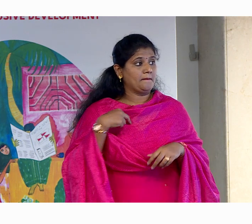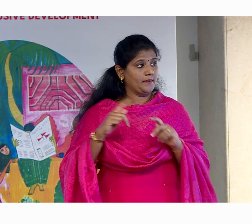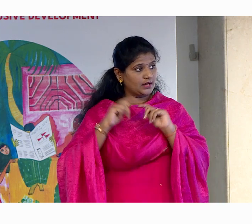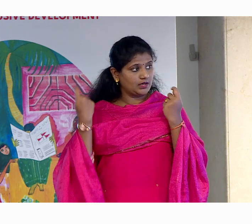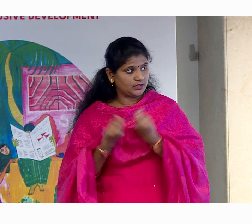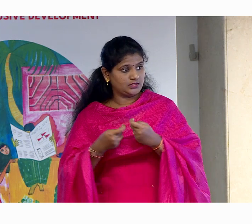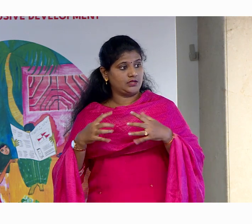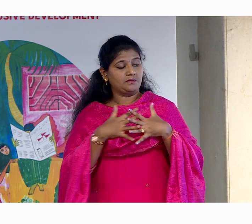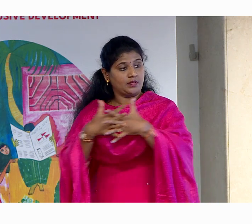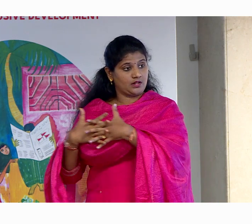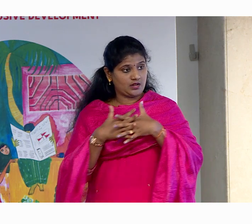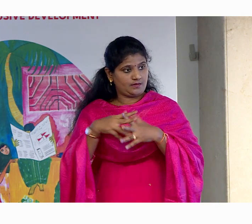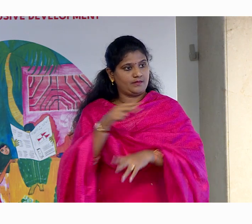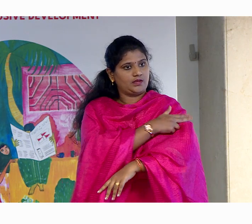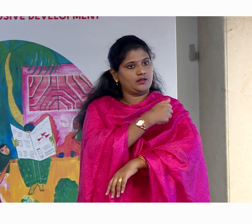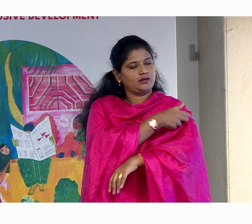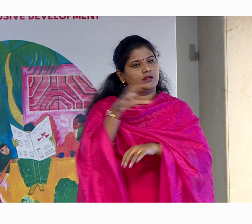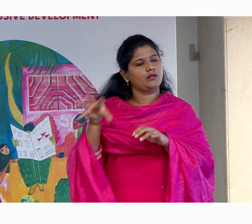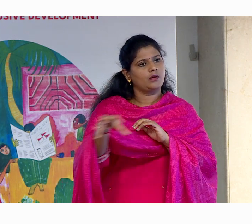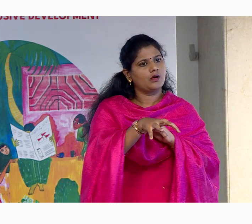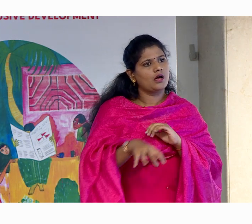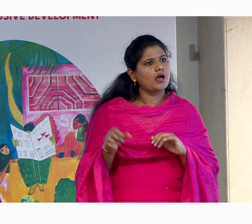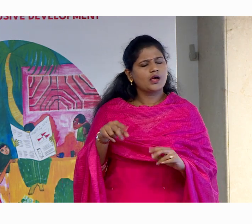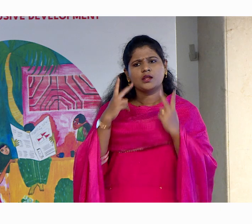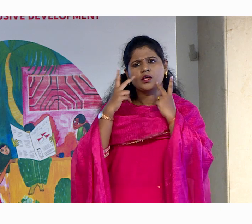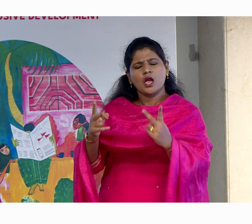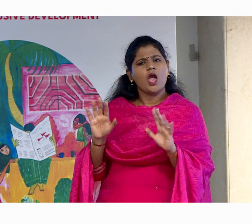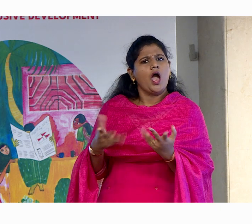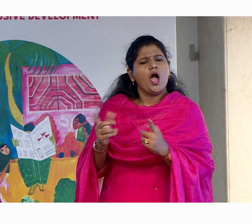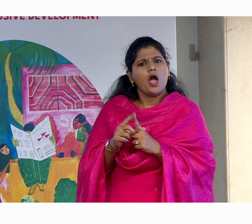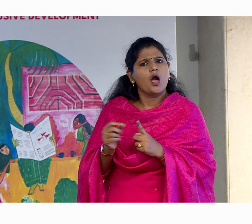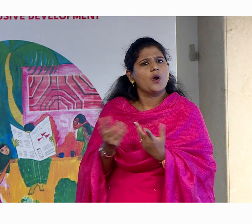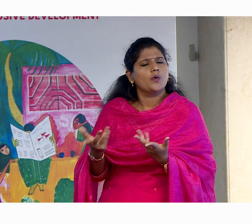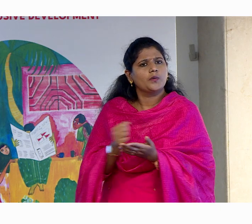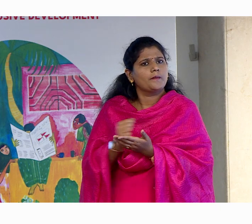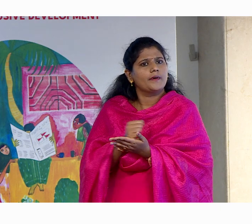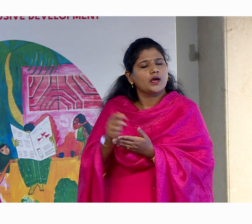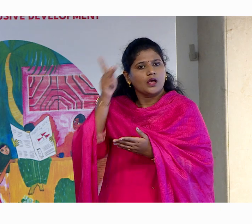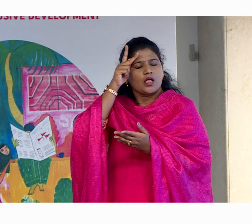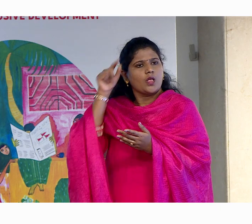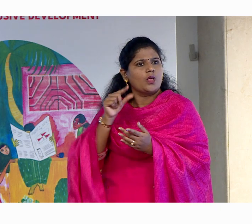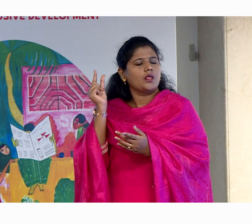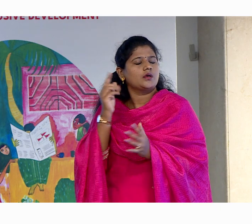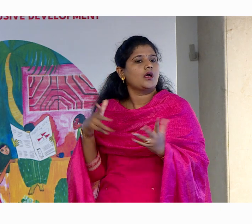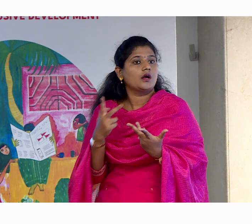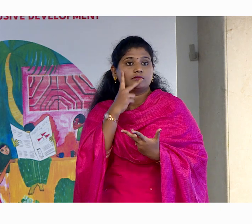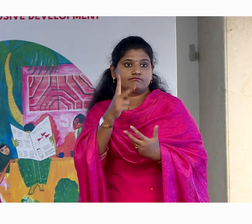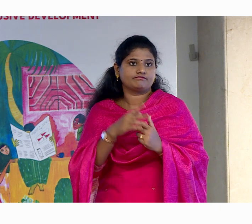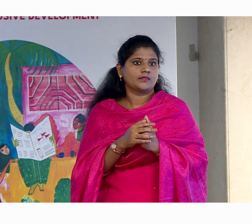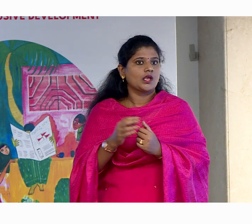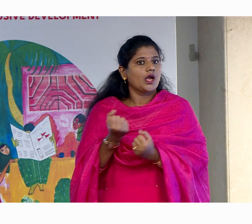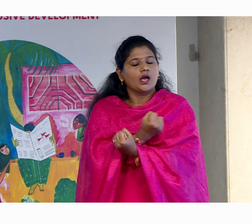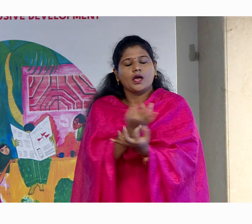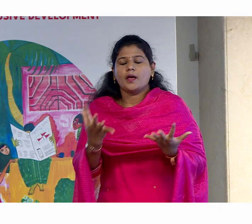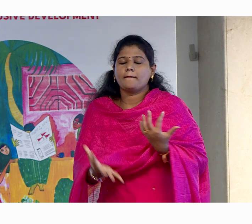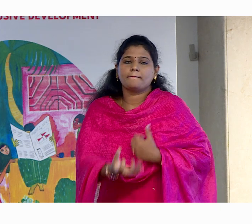American hospital to see how they were using and acquiring and putting into practice knowledge. The main finding that we had